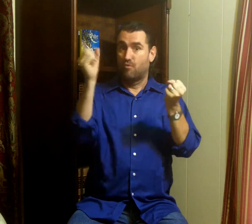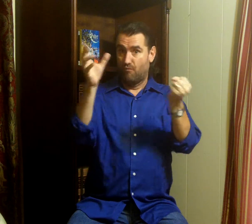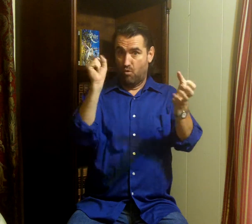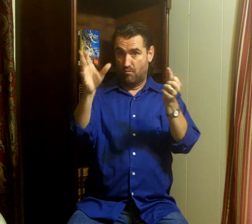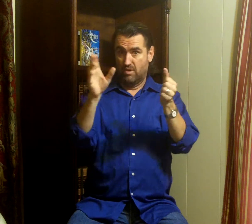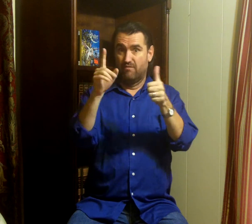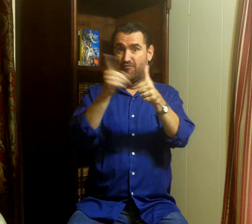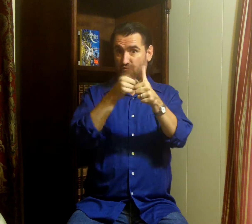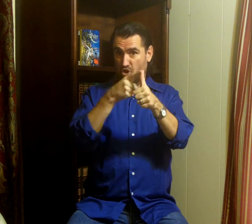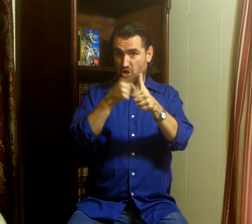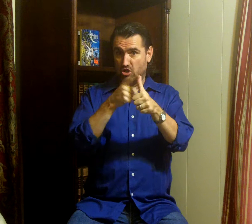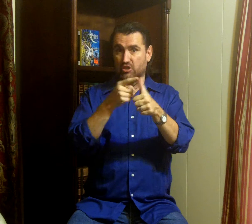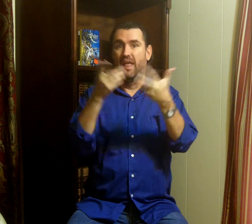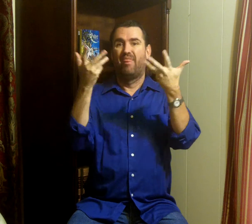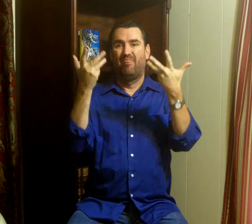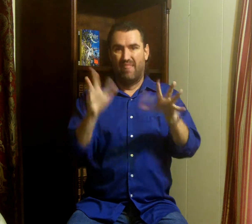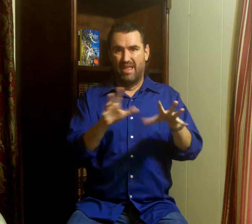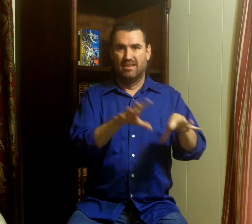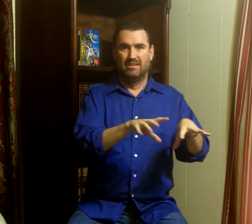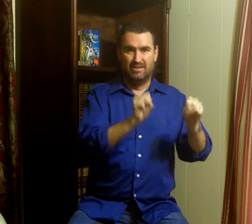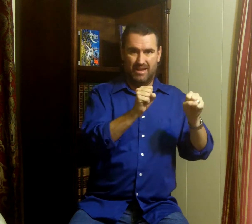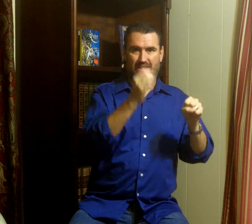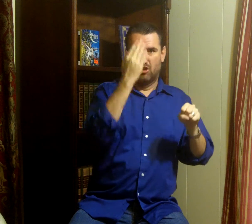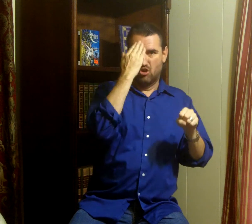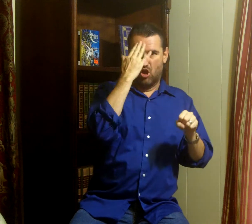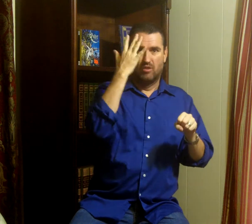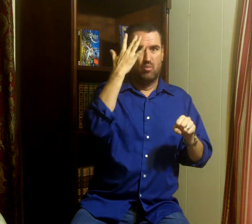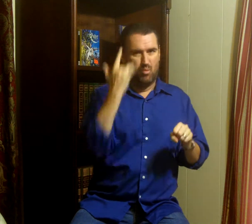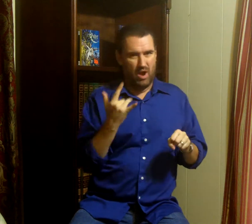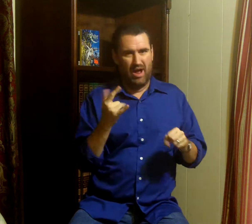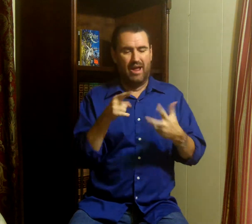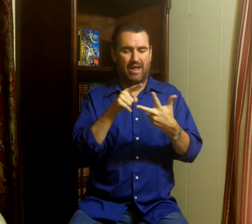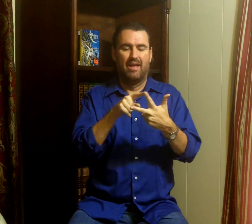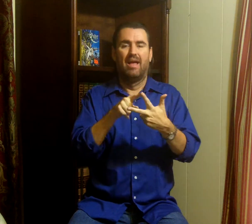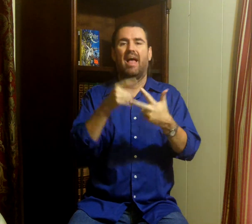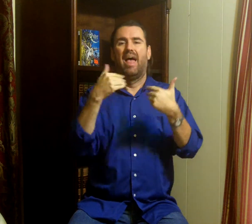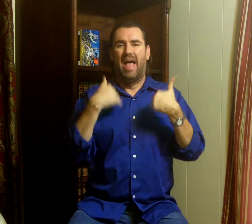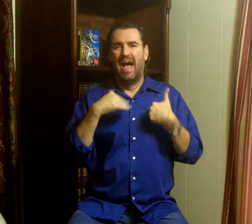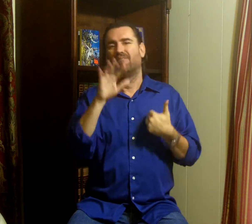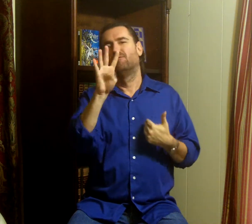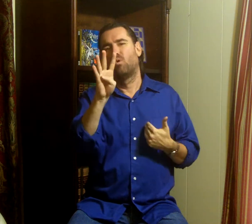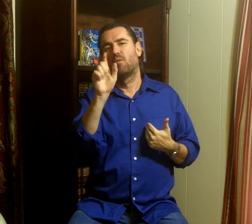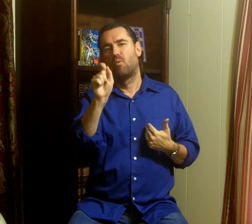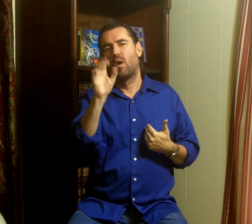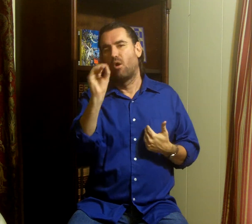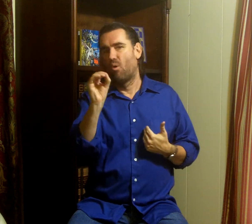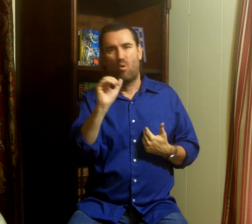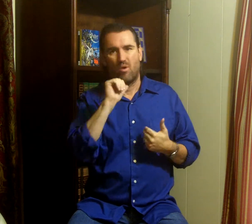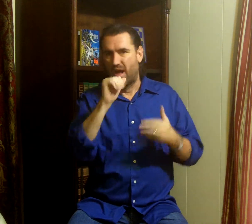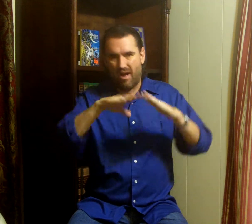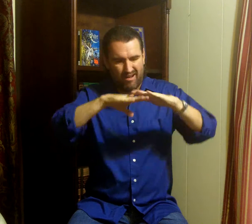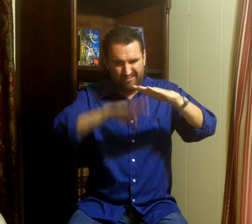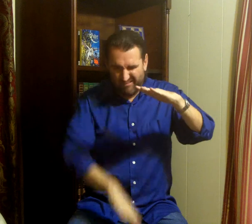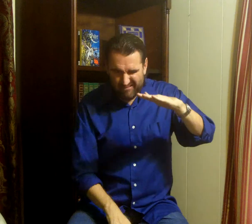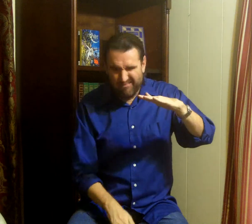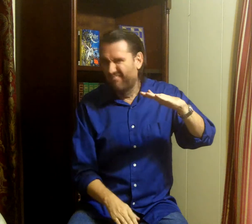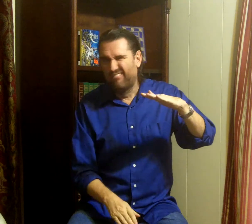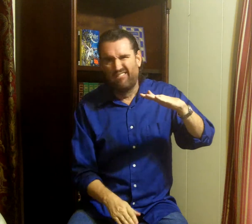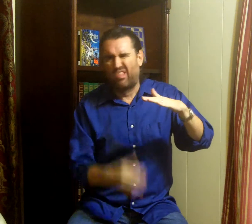take the knowledge until they've already gotten their 4. Then when they have their 4.0 on their performance, they'll go and take the